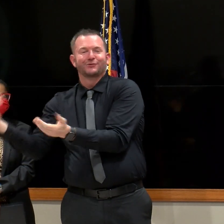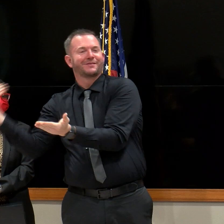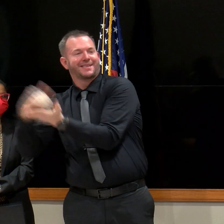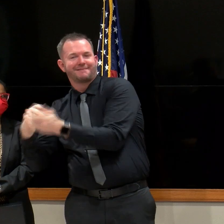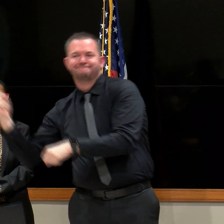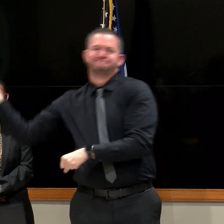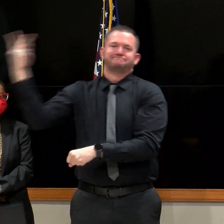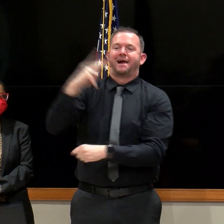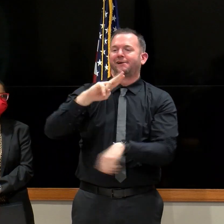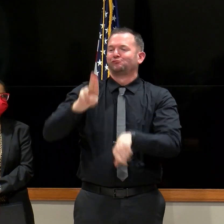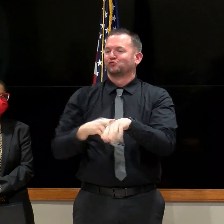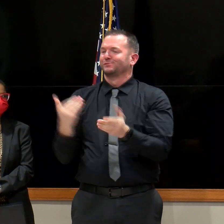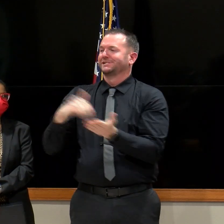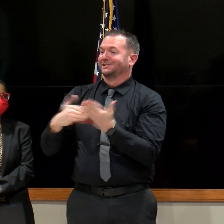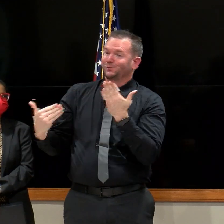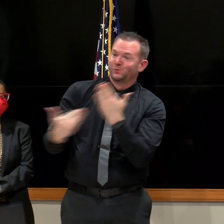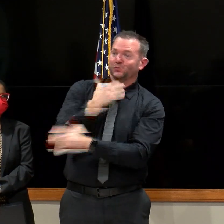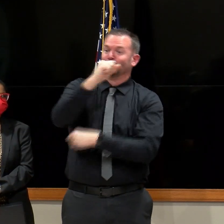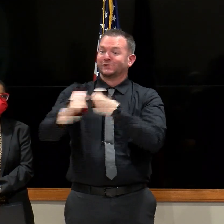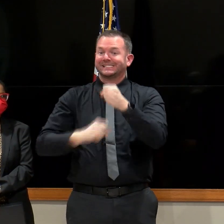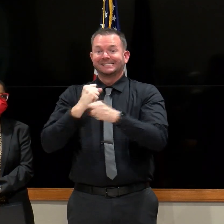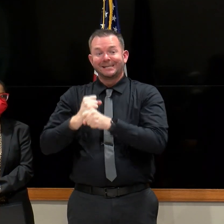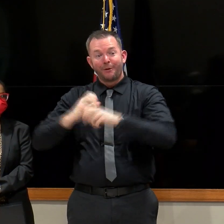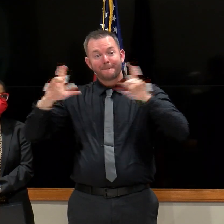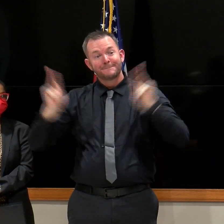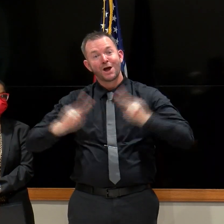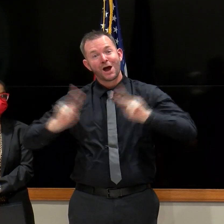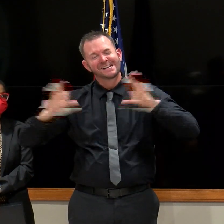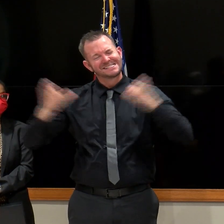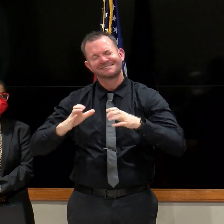the New Year's Eve parties. No.